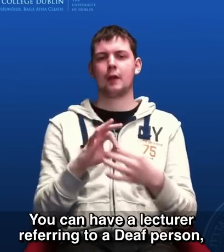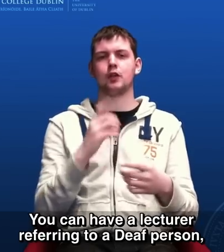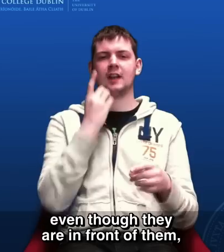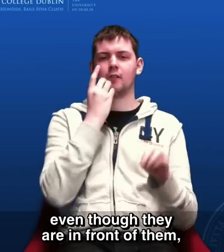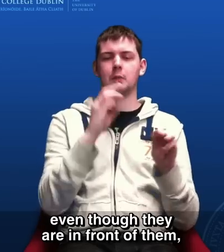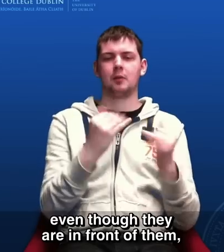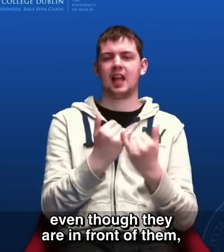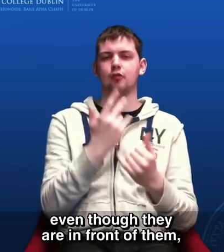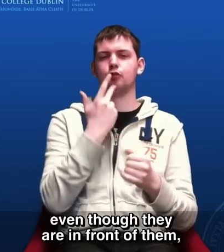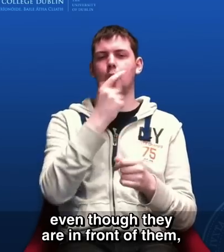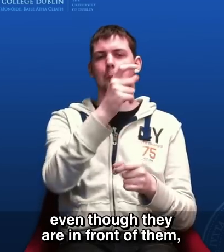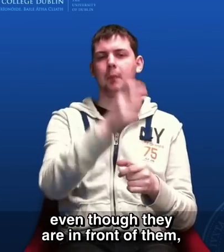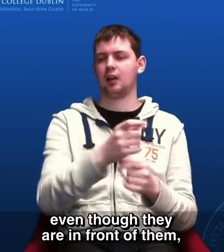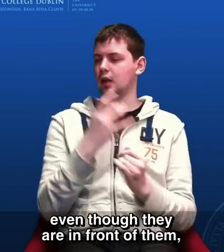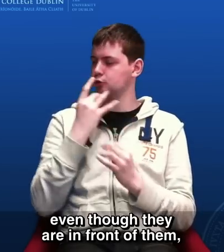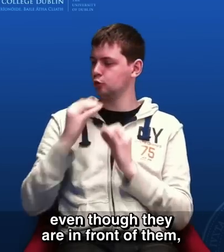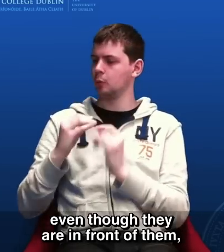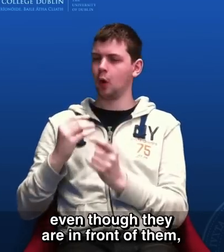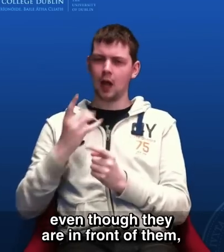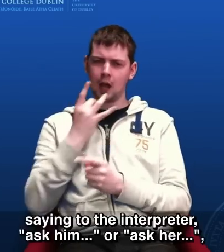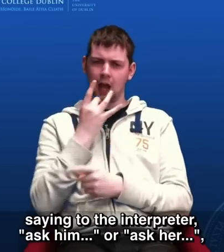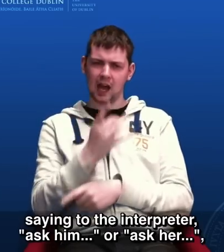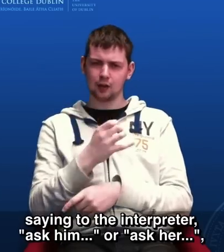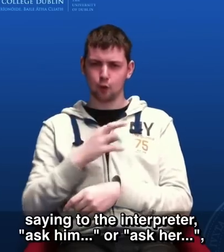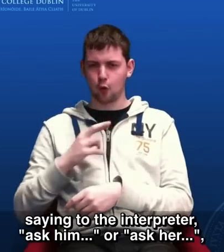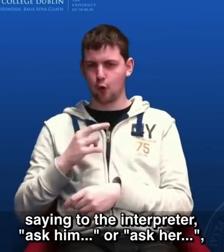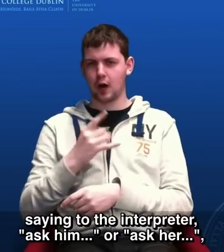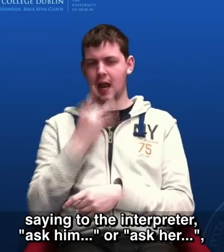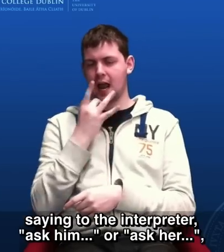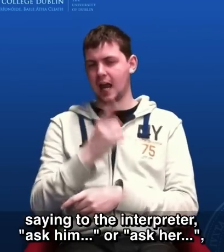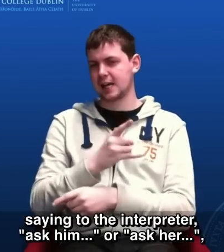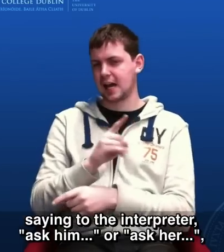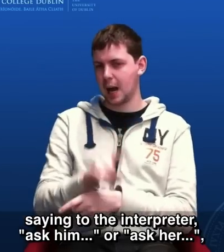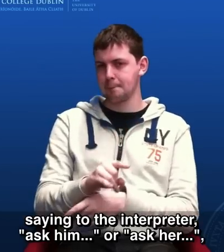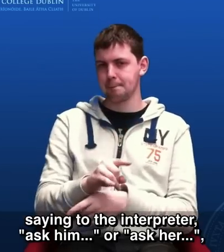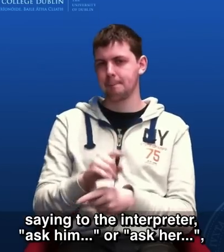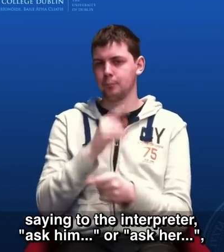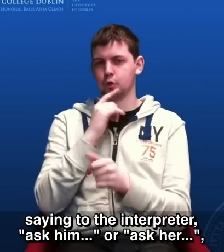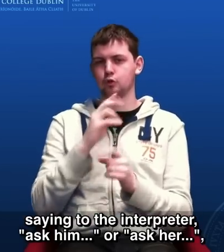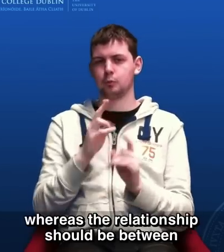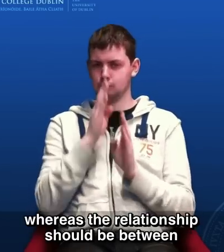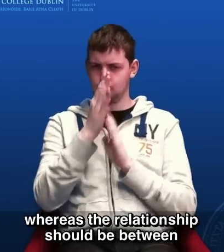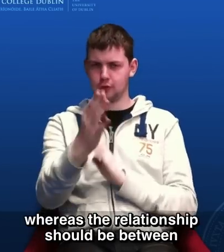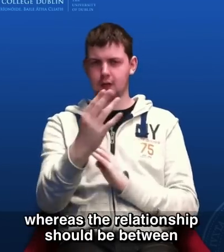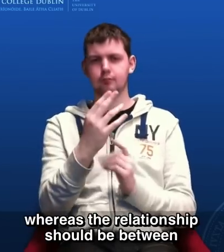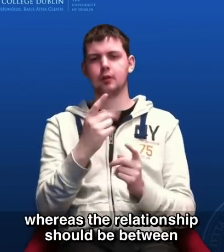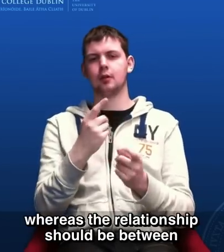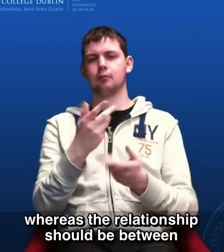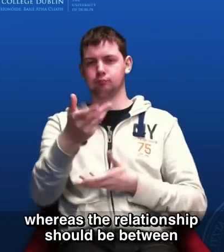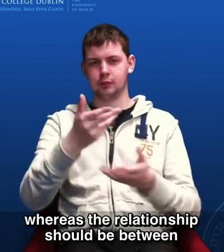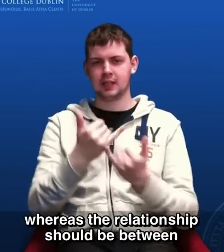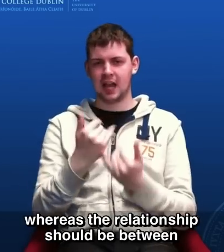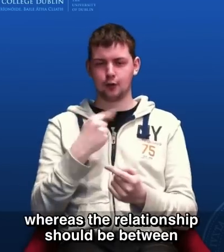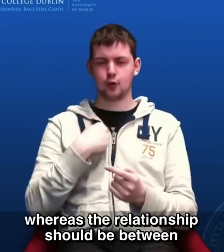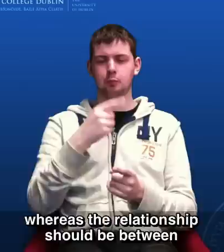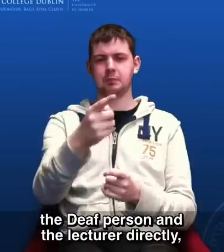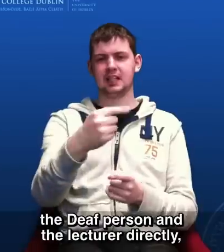in the third person, even though they're in front of them, saying to the interpreter, ask him or ask her. Whereas the relationship should be between the deaf